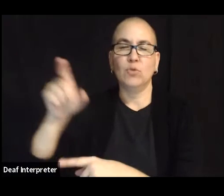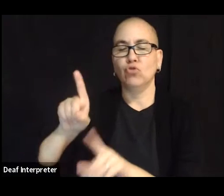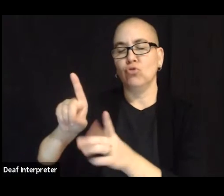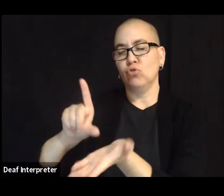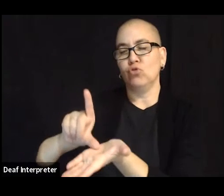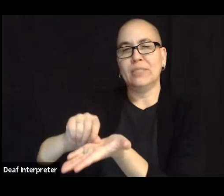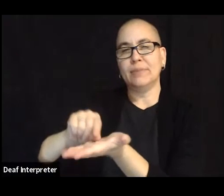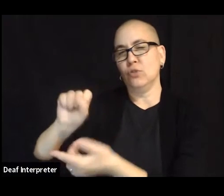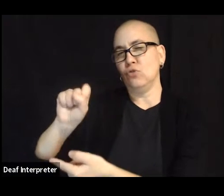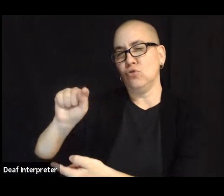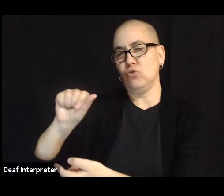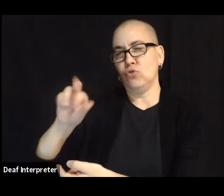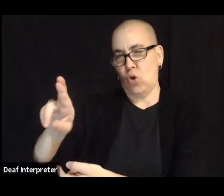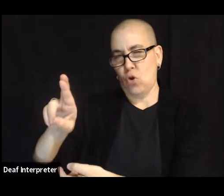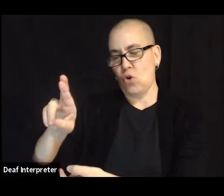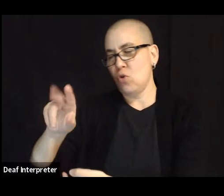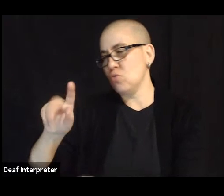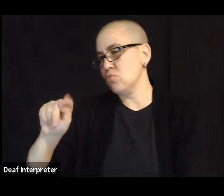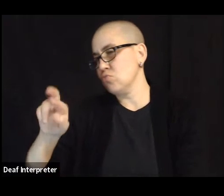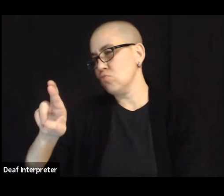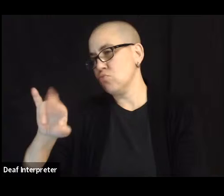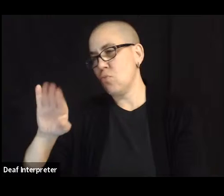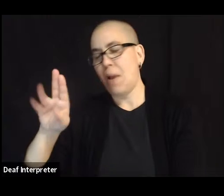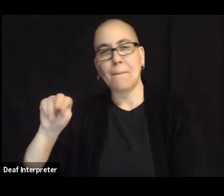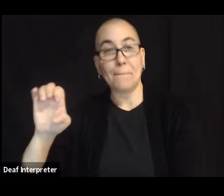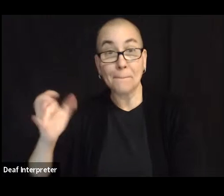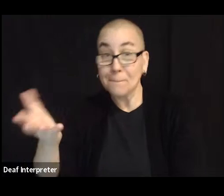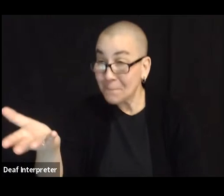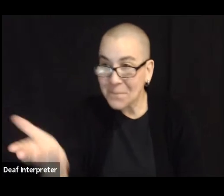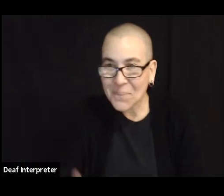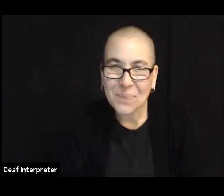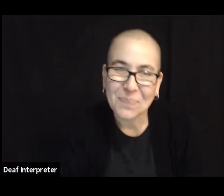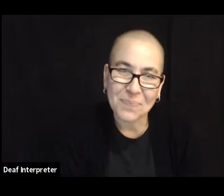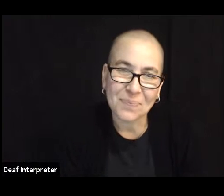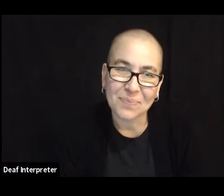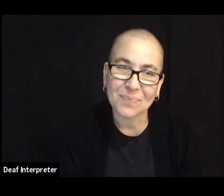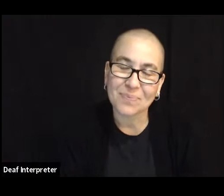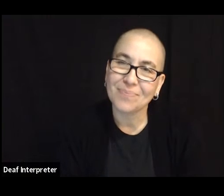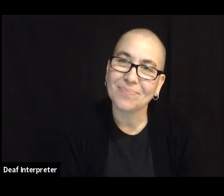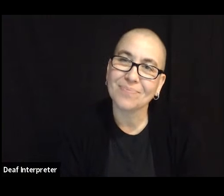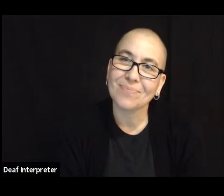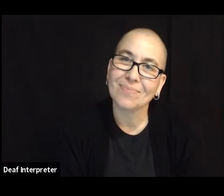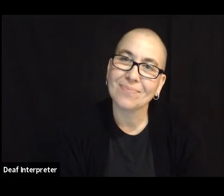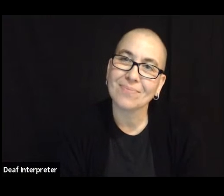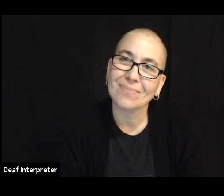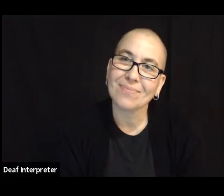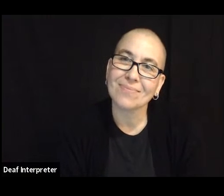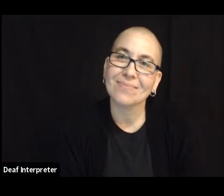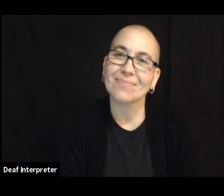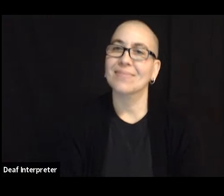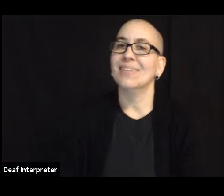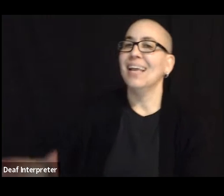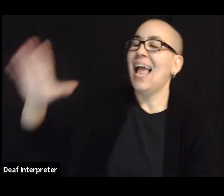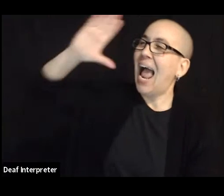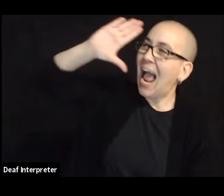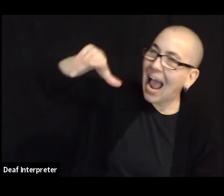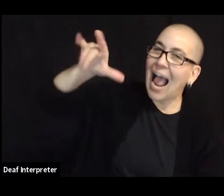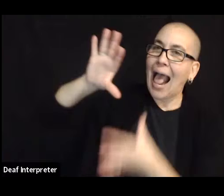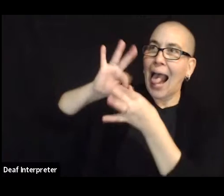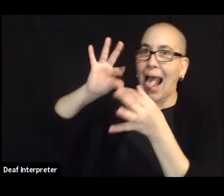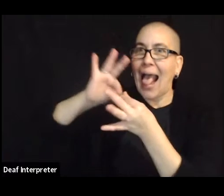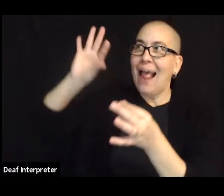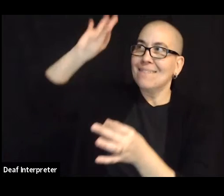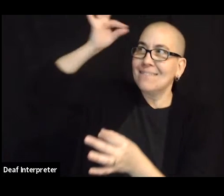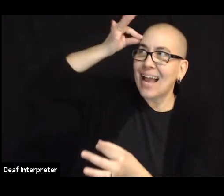Hi, I know this is a bit speculative with the federal government changes just being announced, but one of the things they're talking about is proportioning